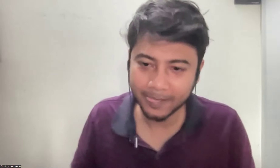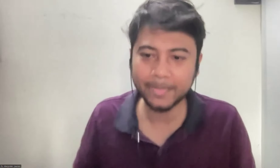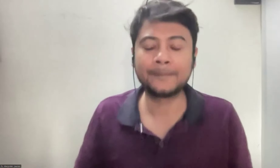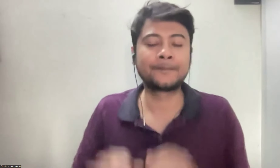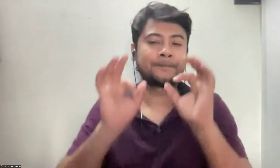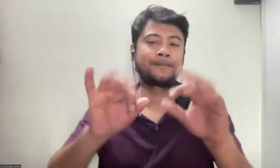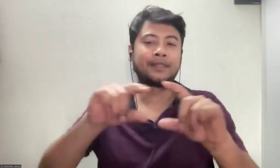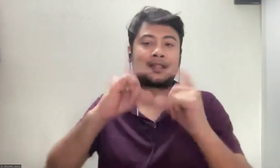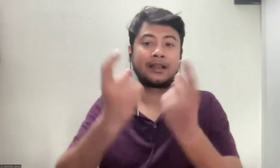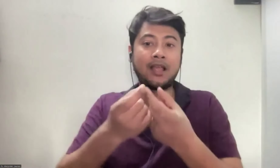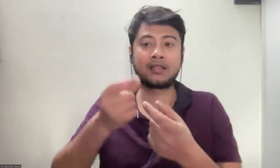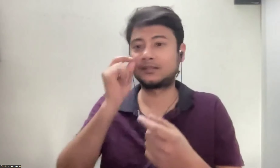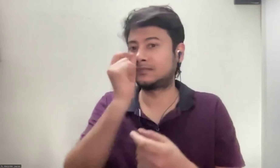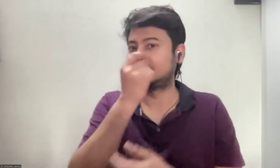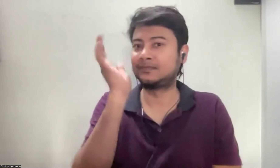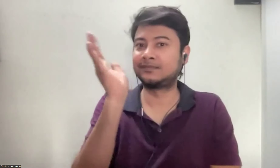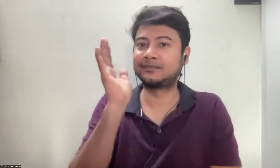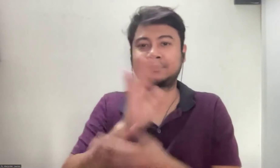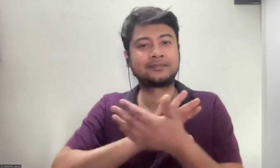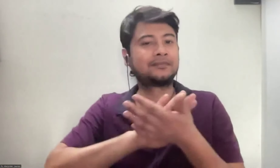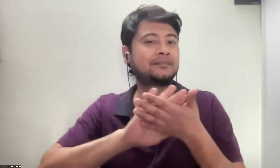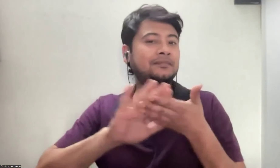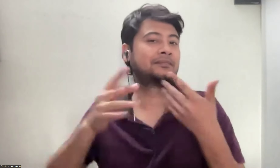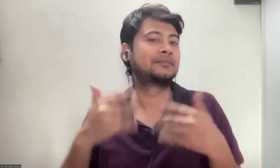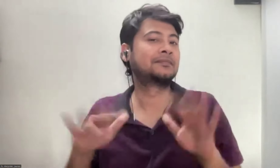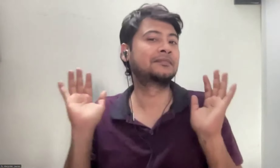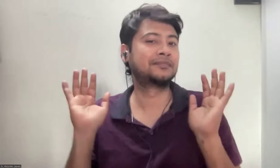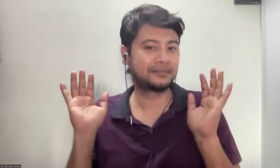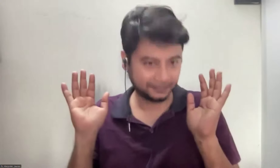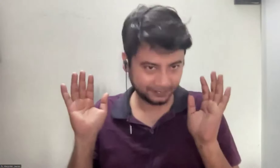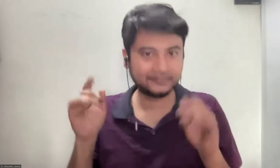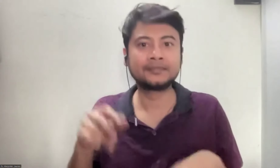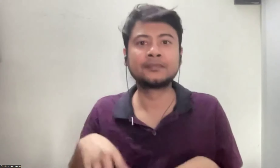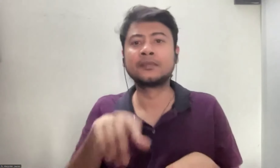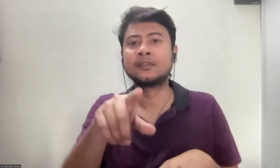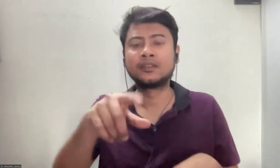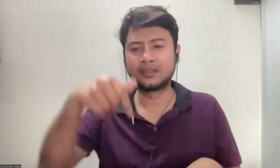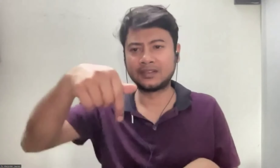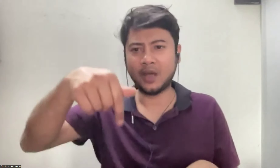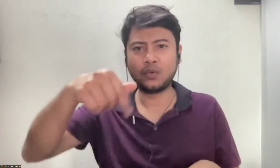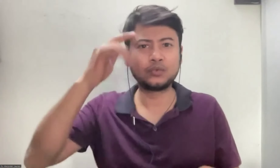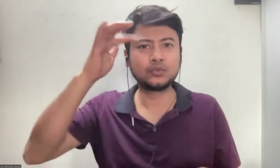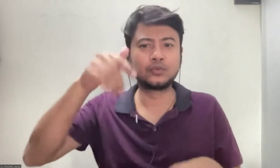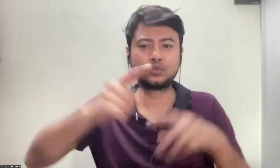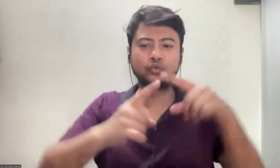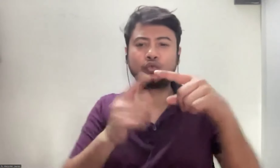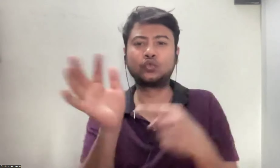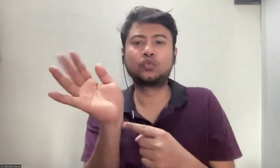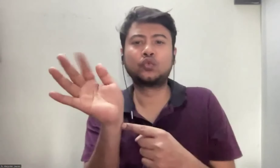doubts. You'll have a lot of questions. And so take your time, take it